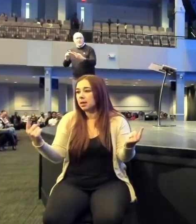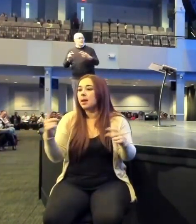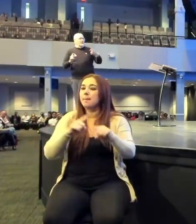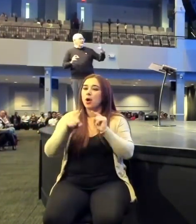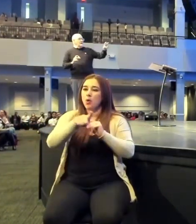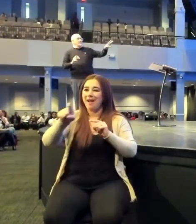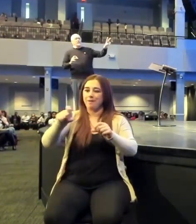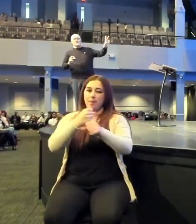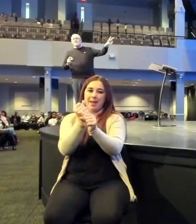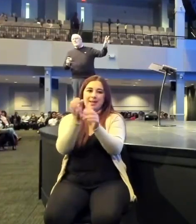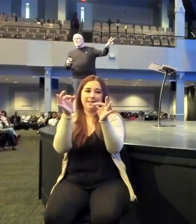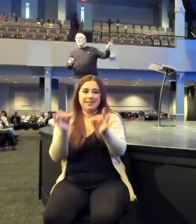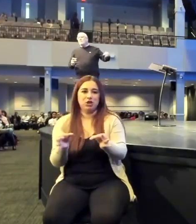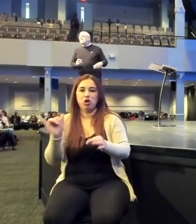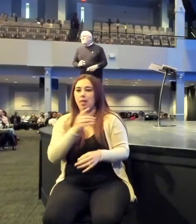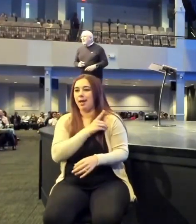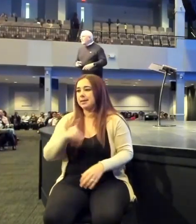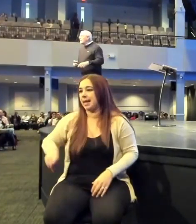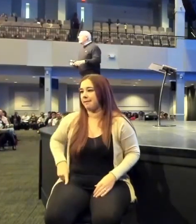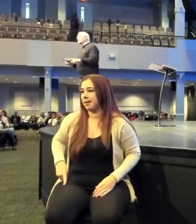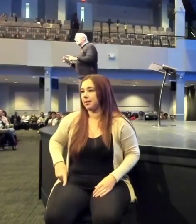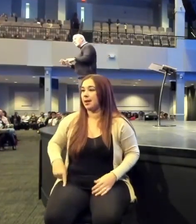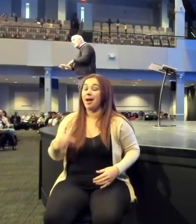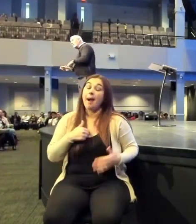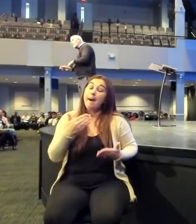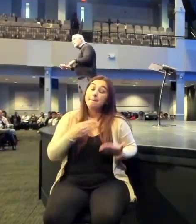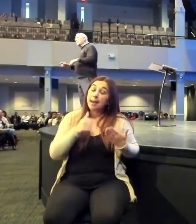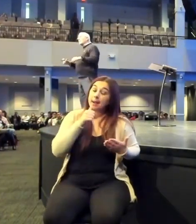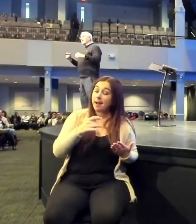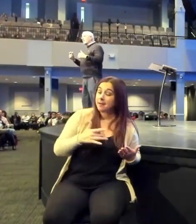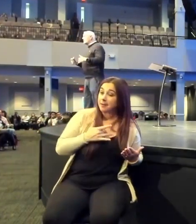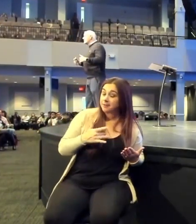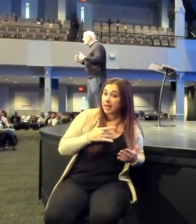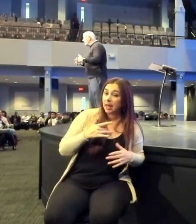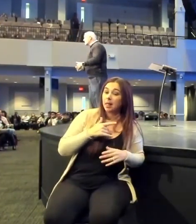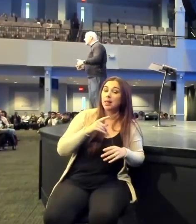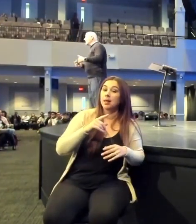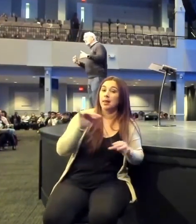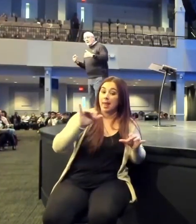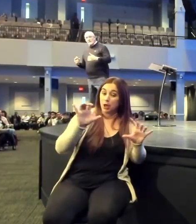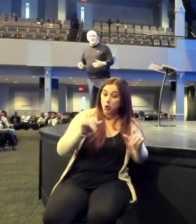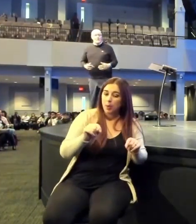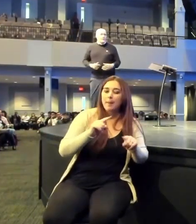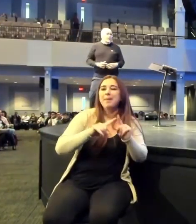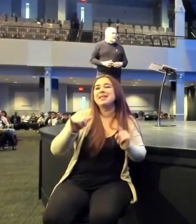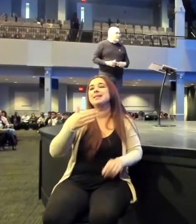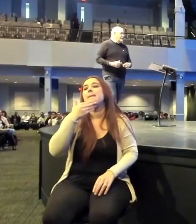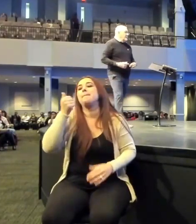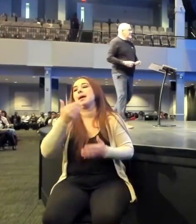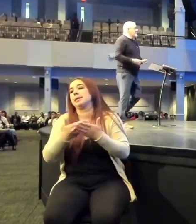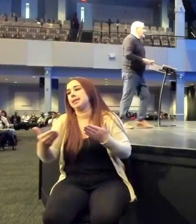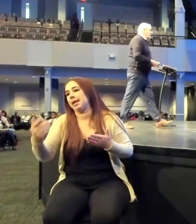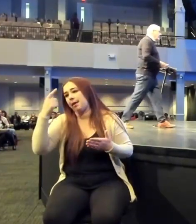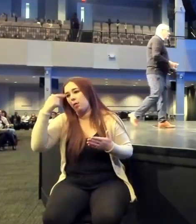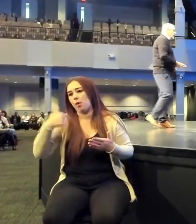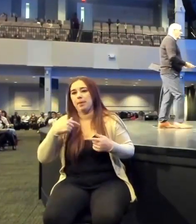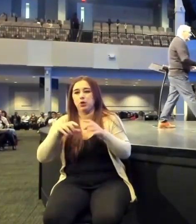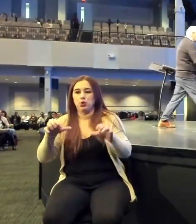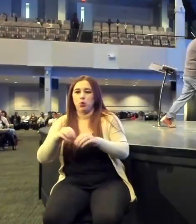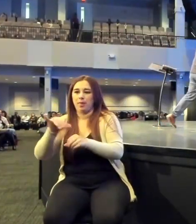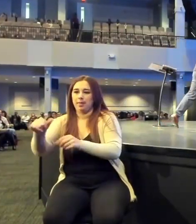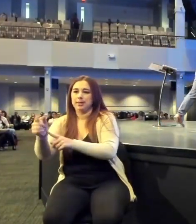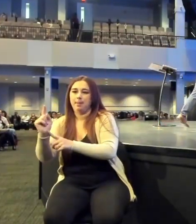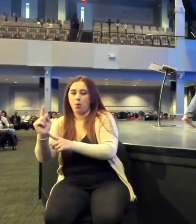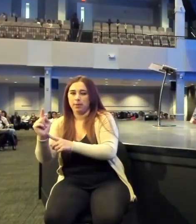make the choice like David and says, you know what? I may not feel like it, but I know it's the best thing that I can do in this